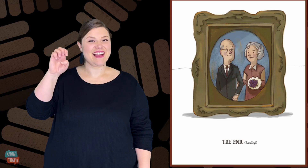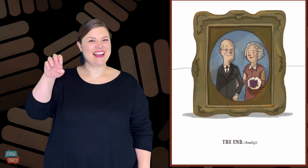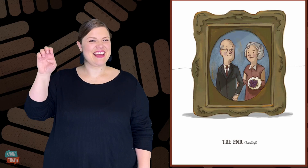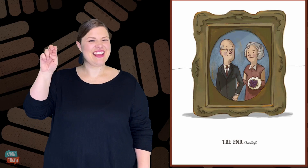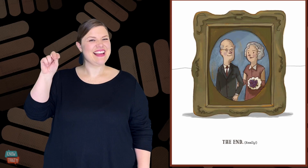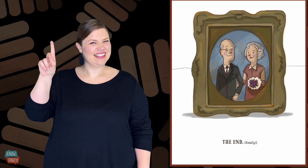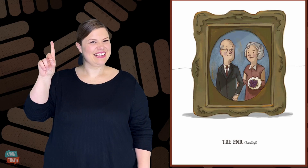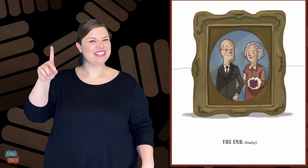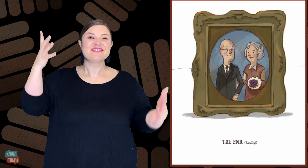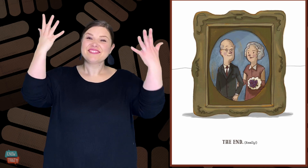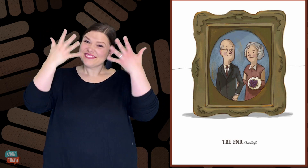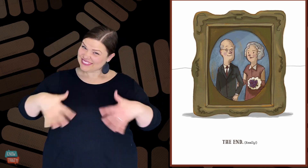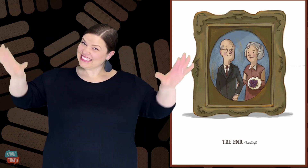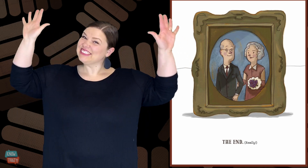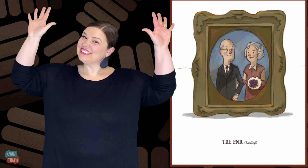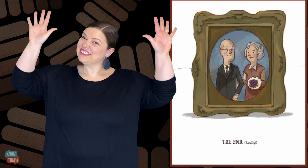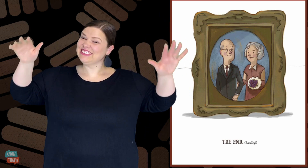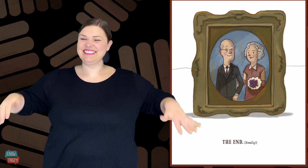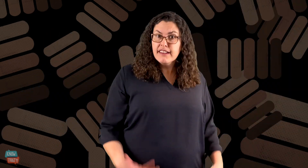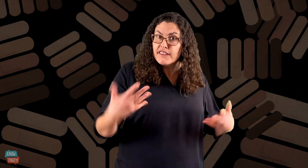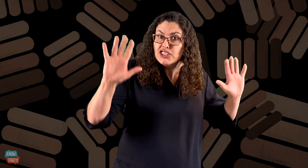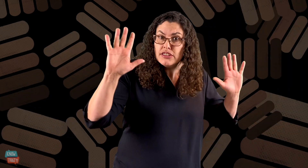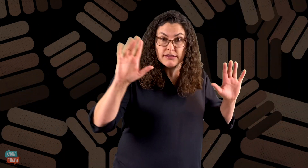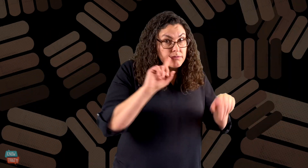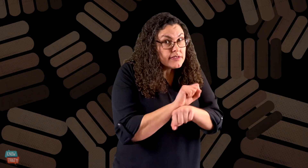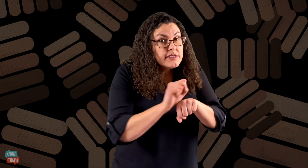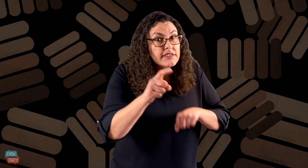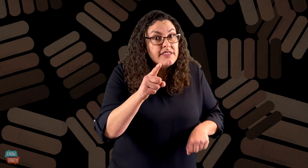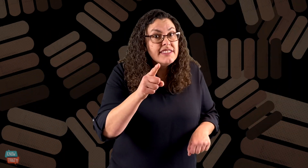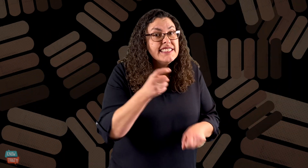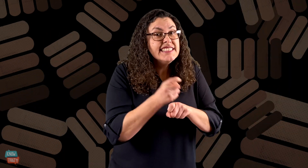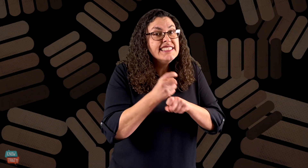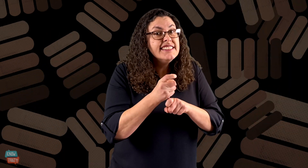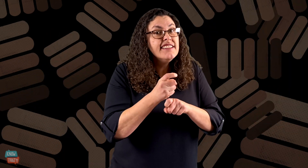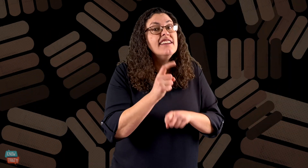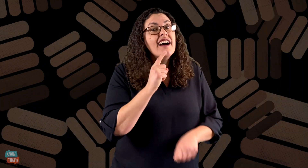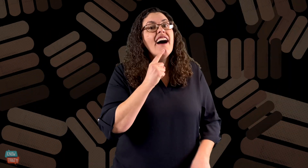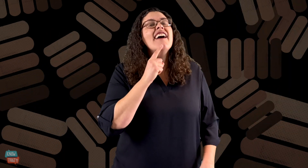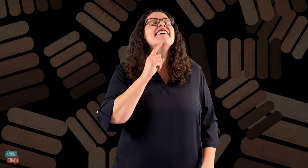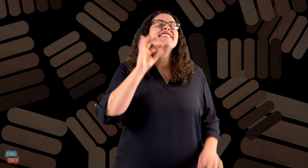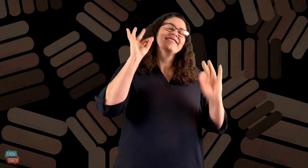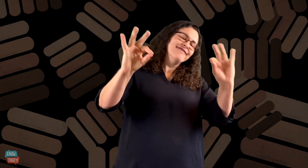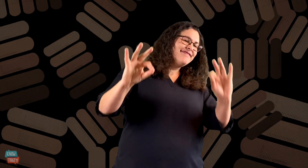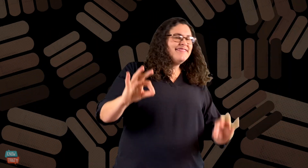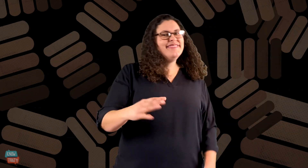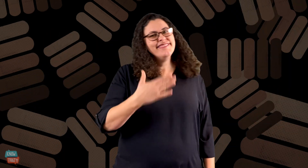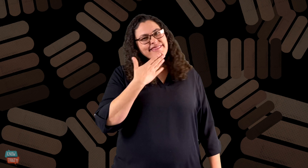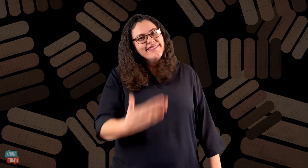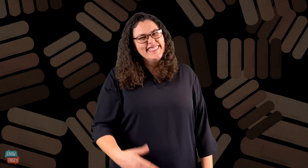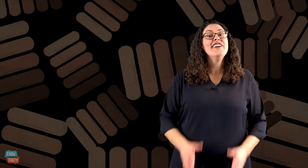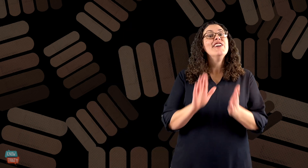The end. Really. Are you serious? Are you really done? You are? Okay, thank you so